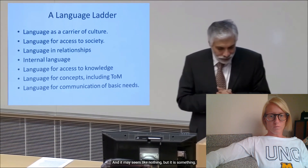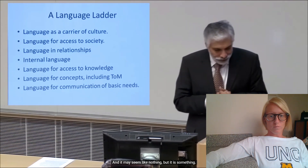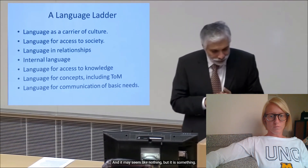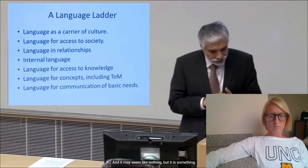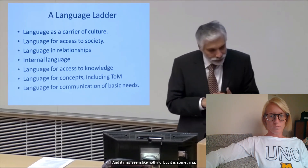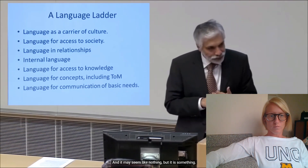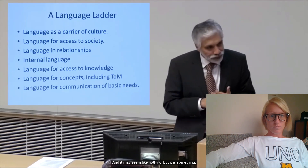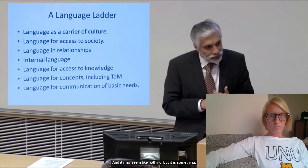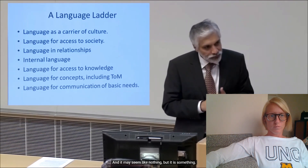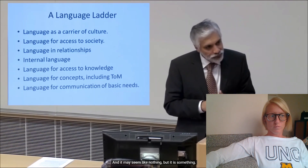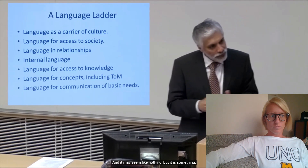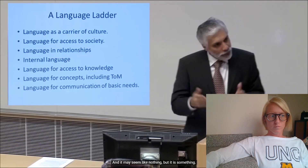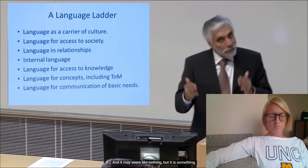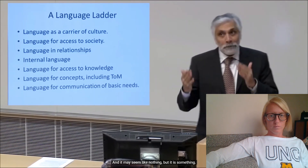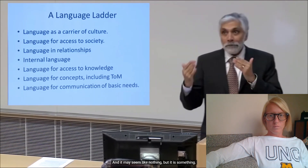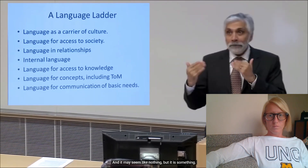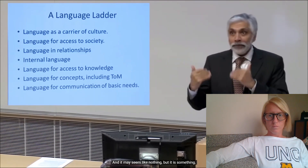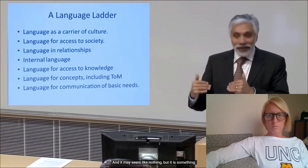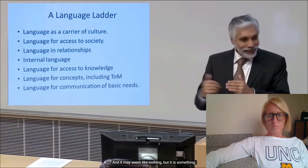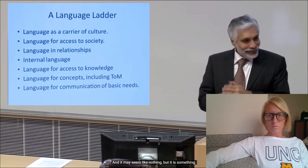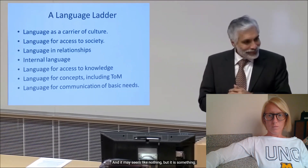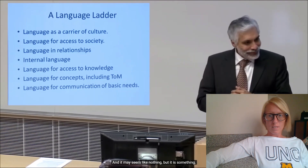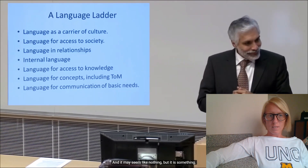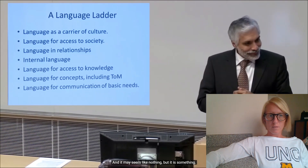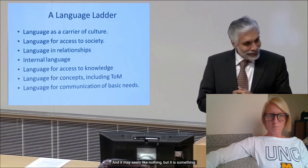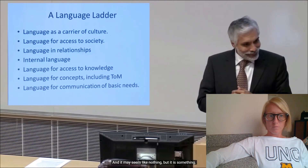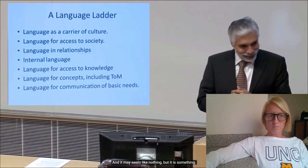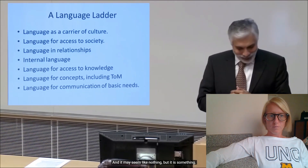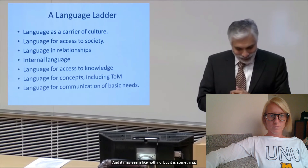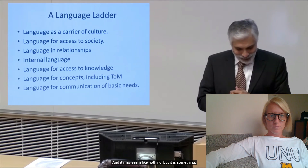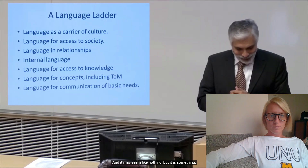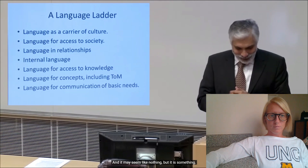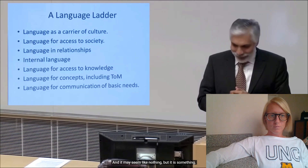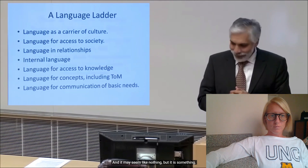deal. But it's something. Next slide.